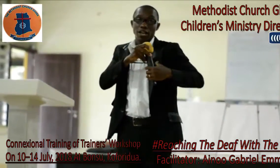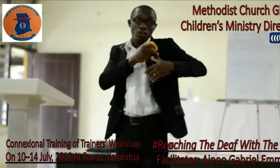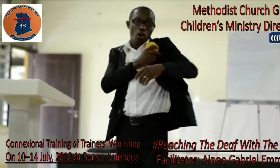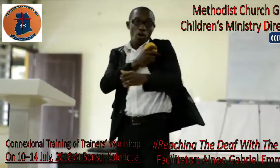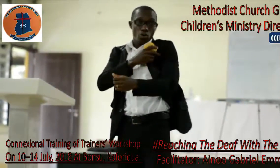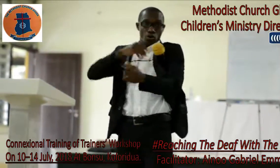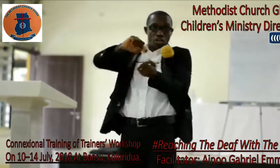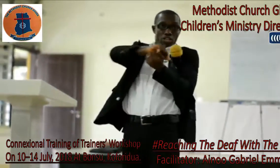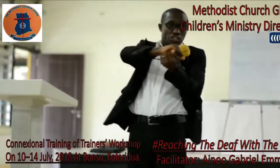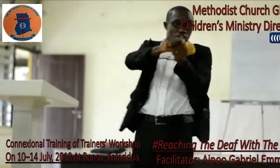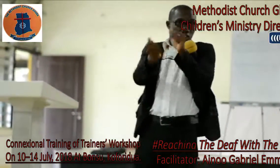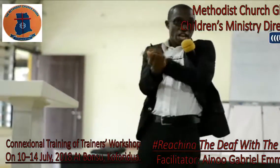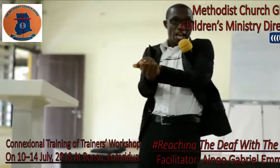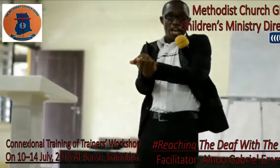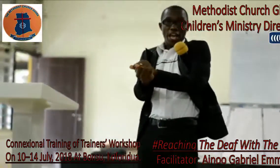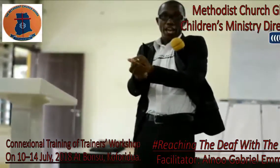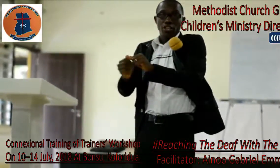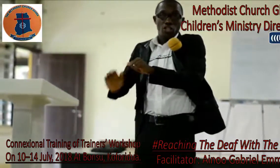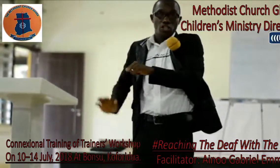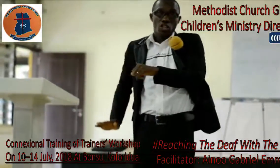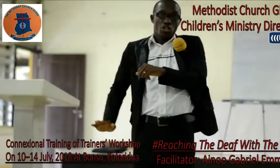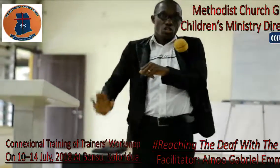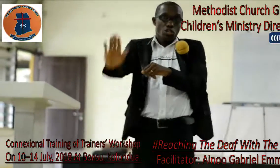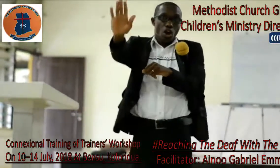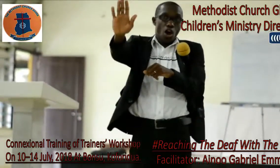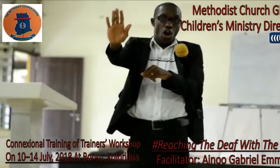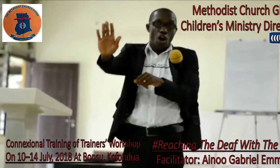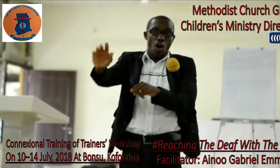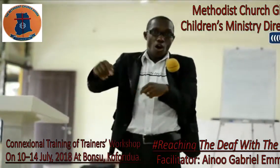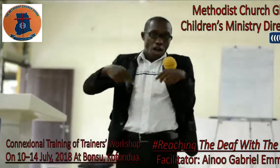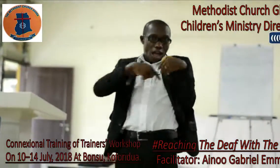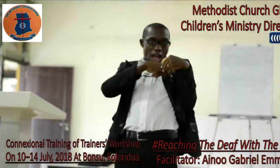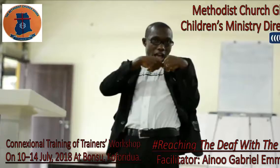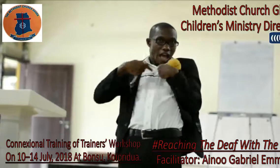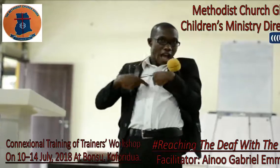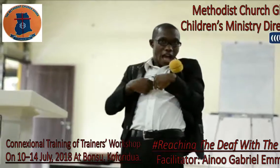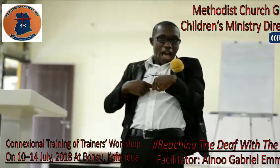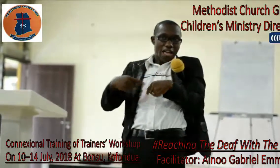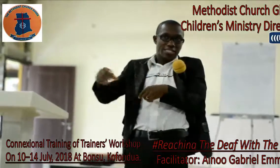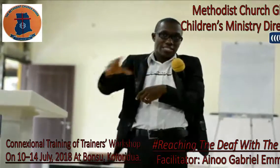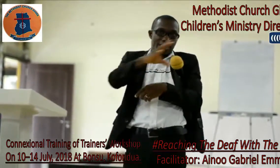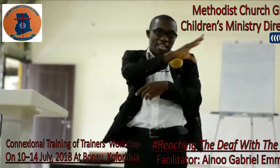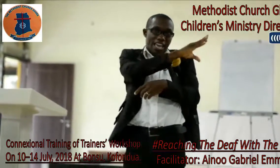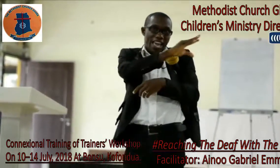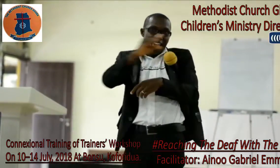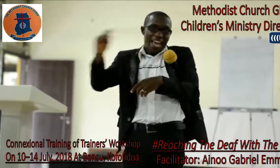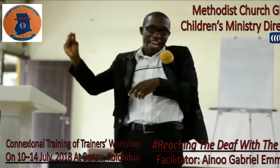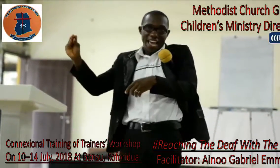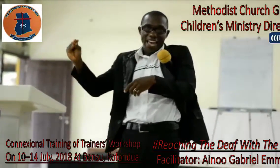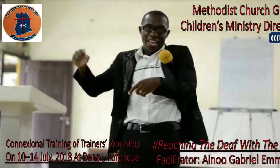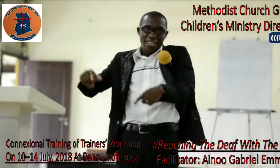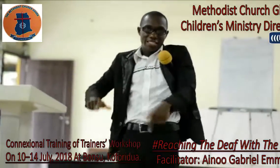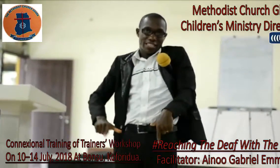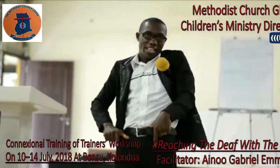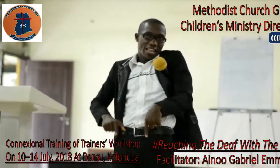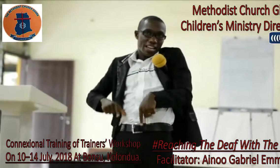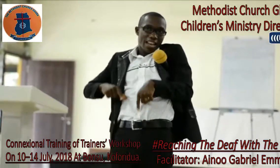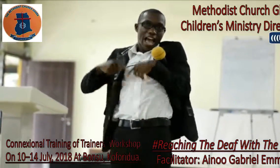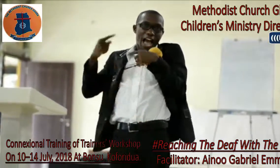go. Change your heart and